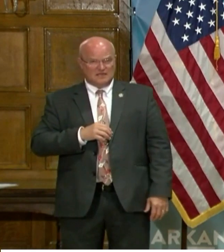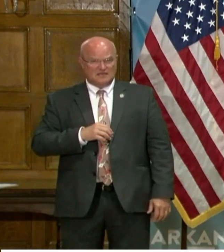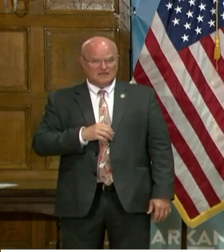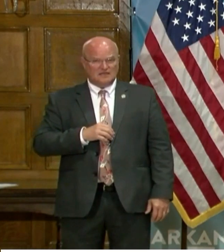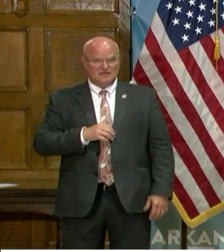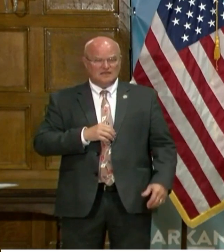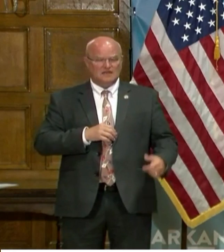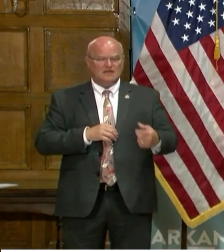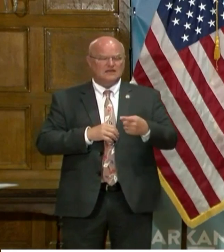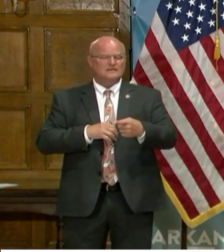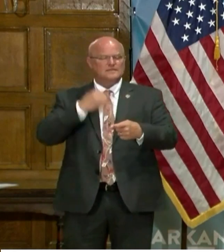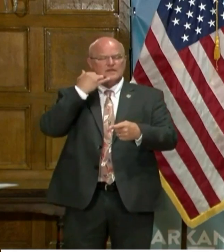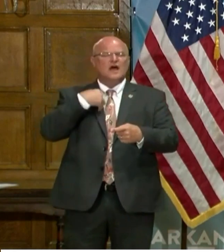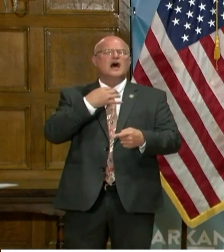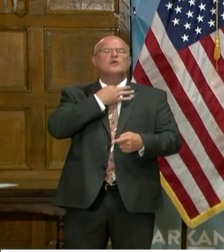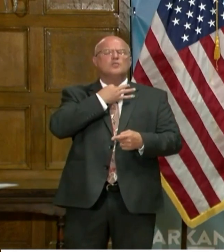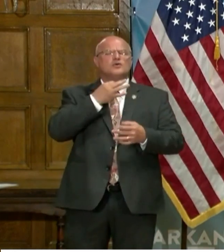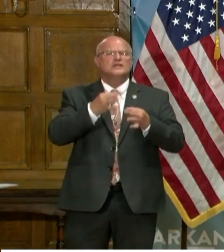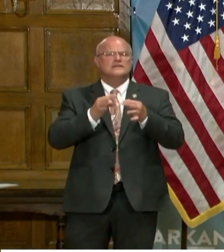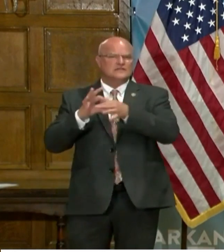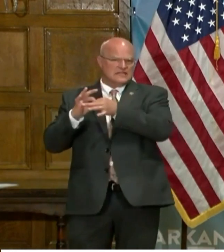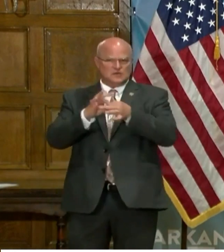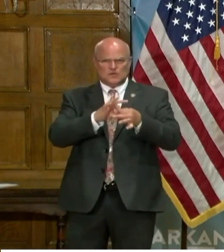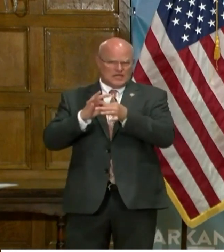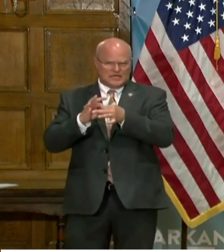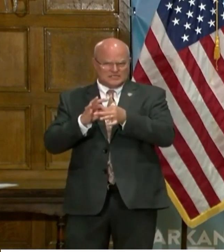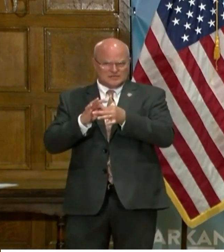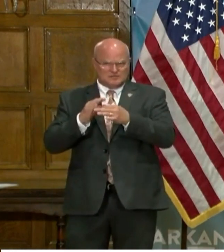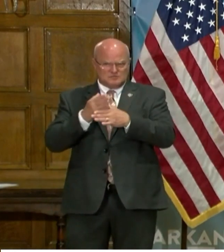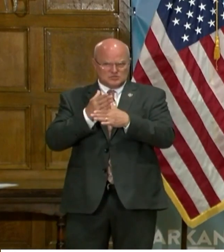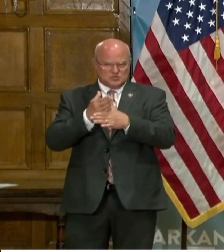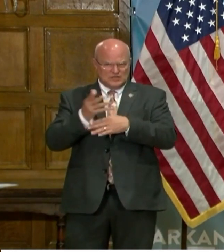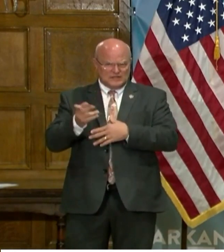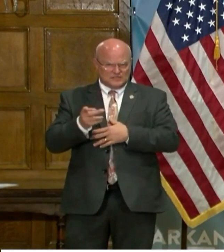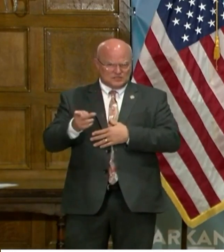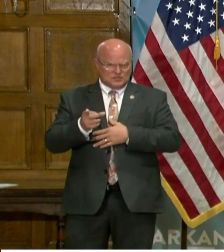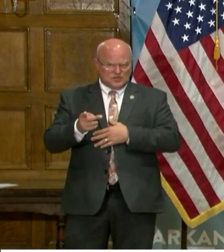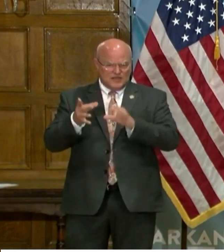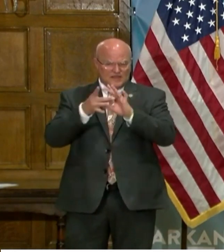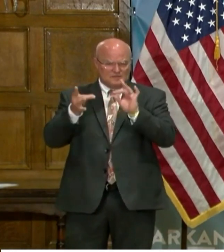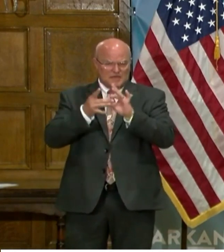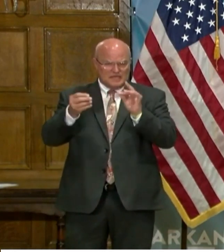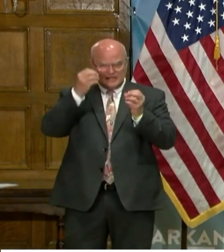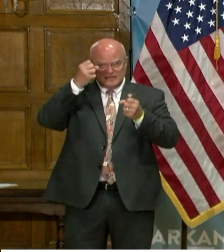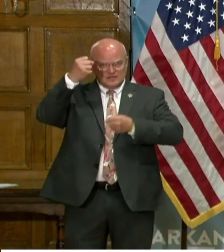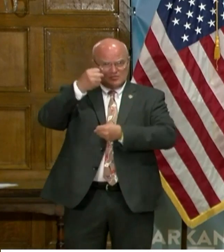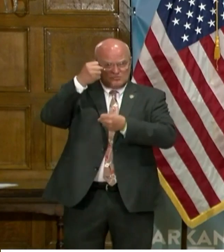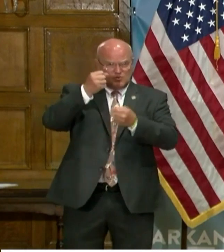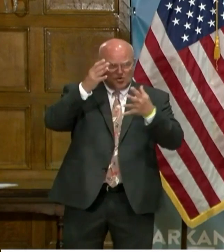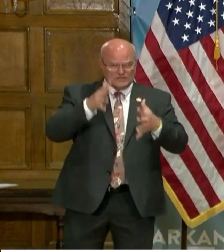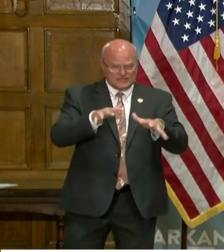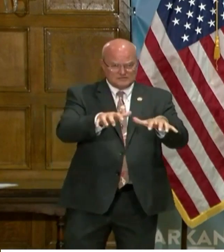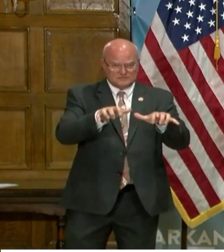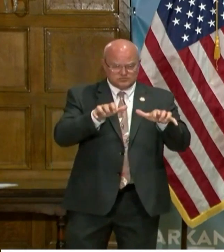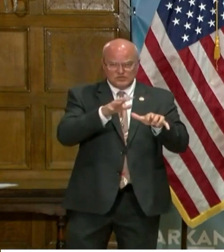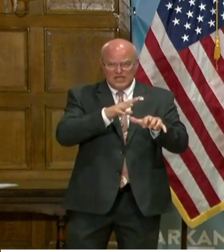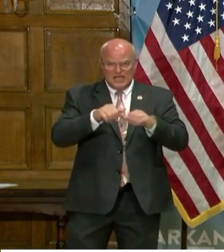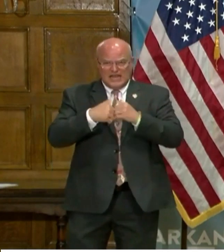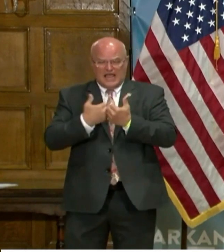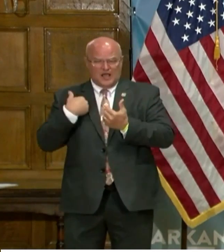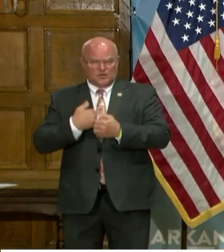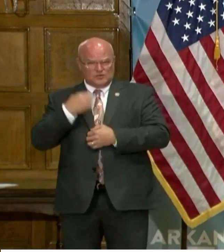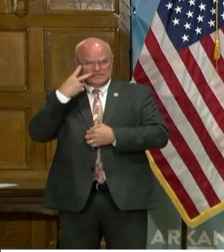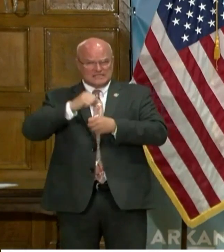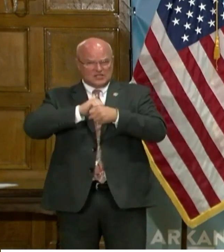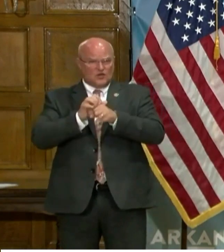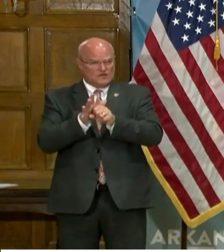I'm just wondering if you see a relation between, I guess, the message of the protesters and then how we're